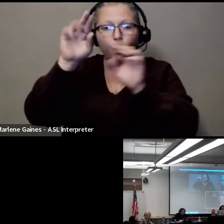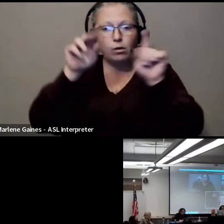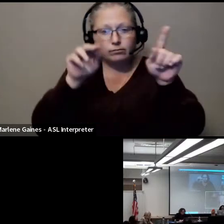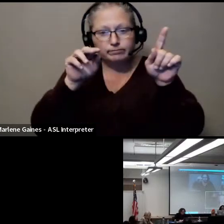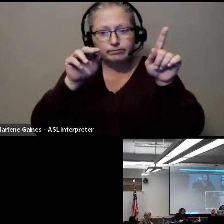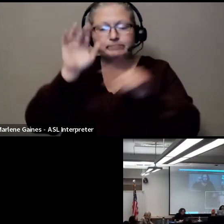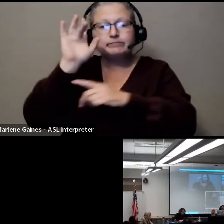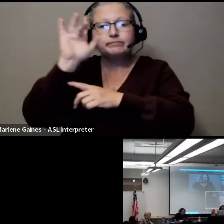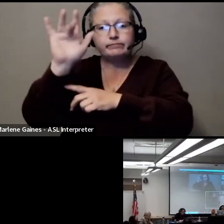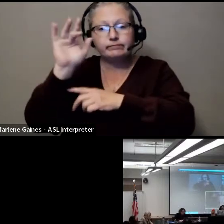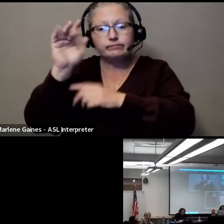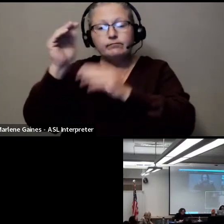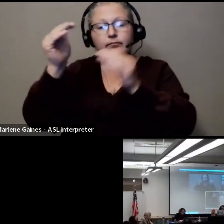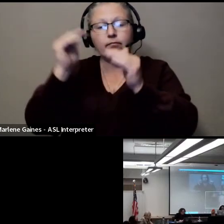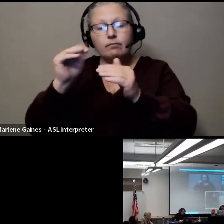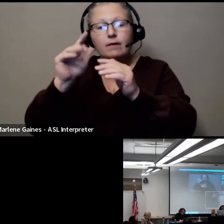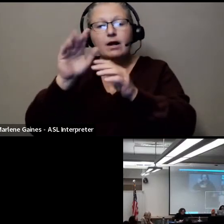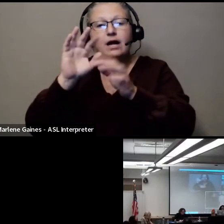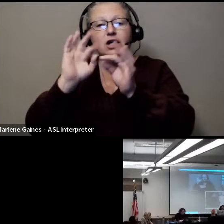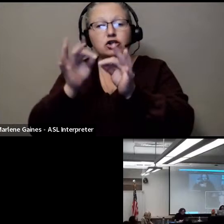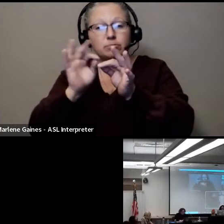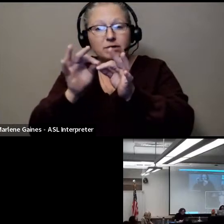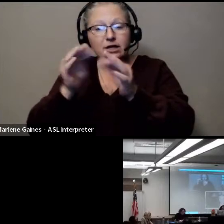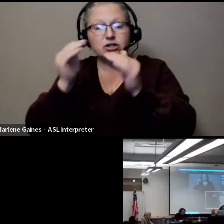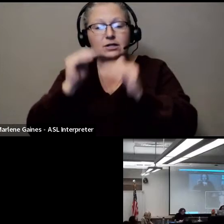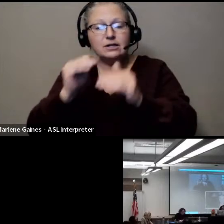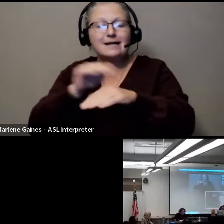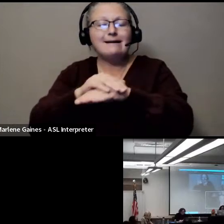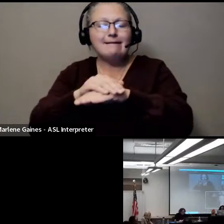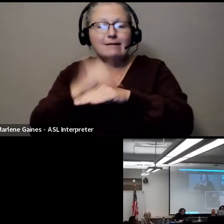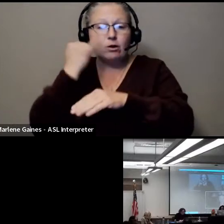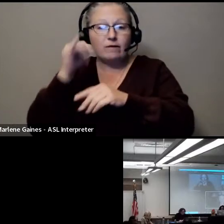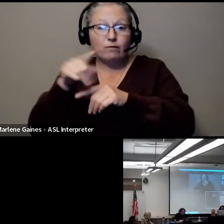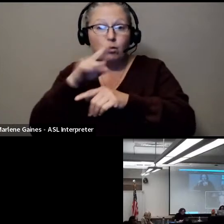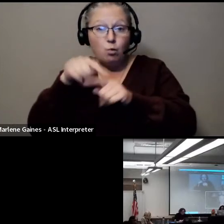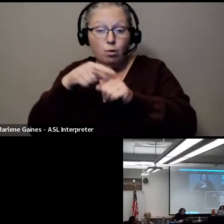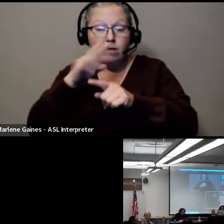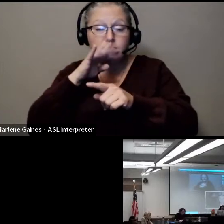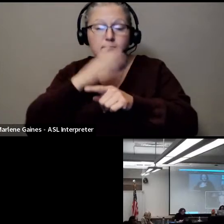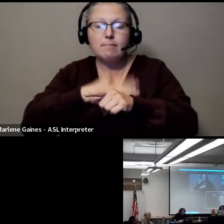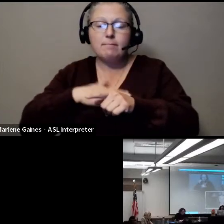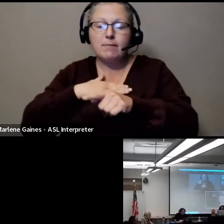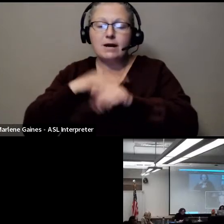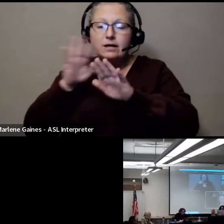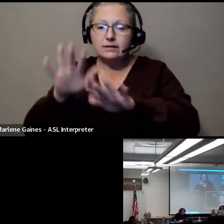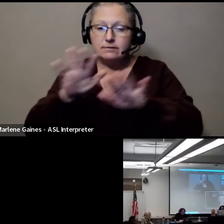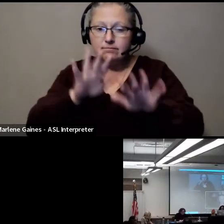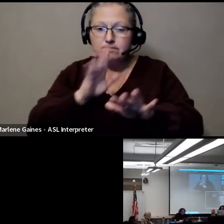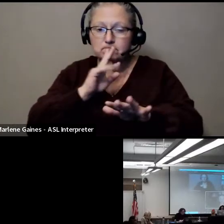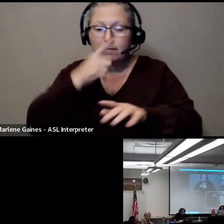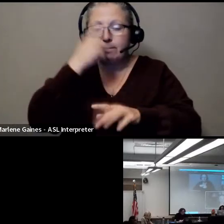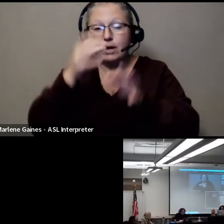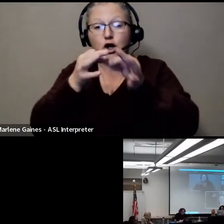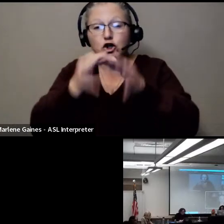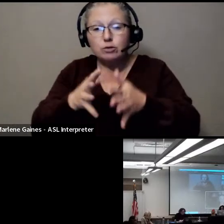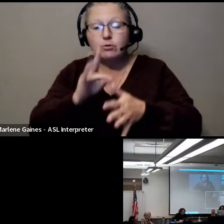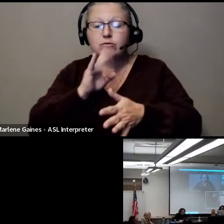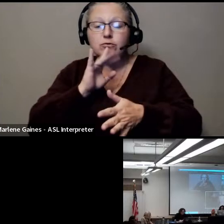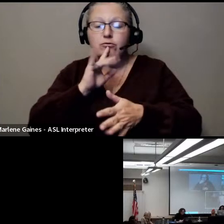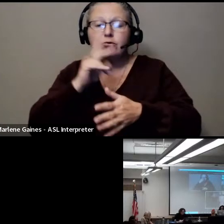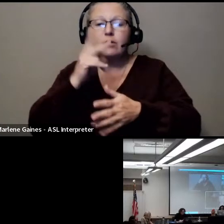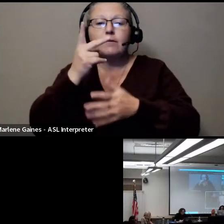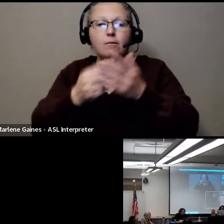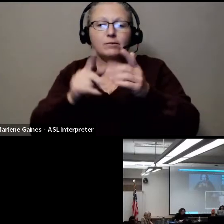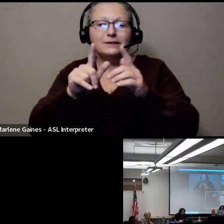on Language Interpretation, and then select English. When you speak, do so at moderate pace because the interpreters are going to be